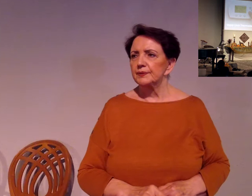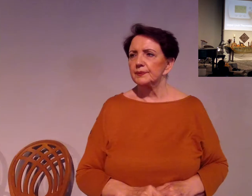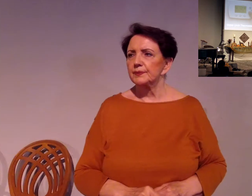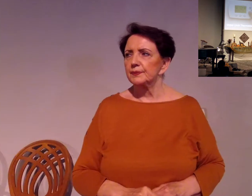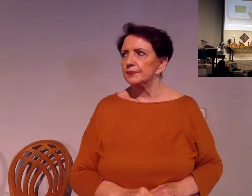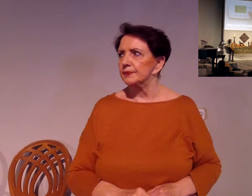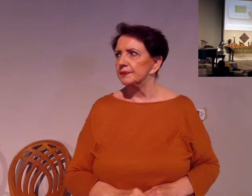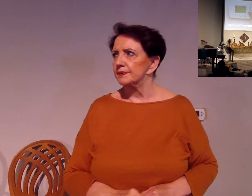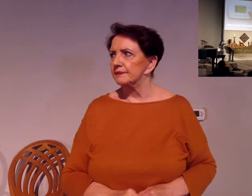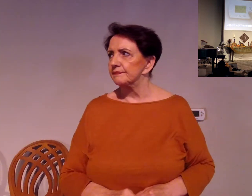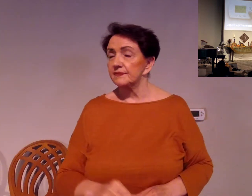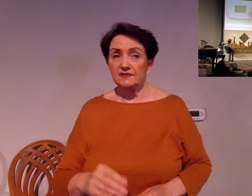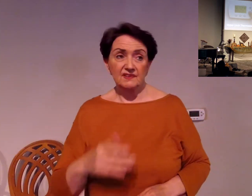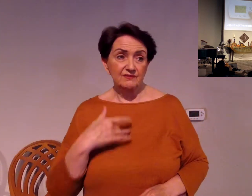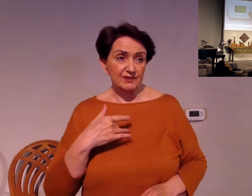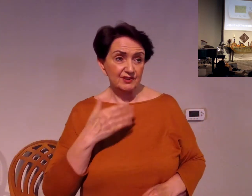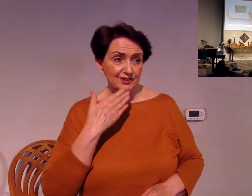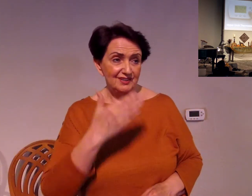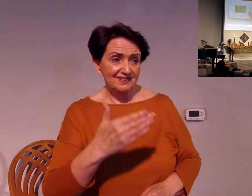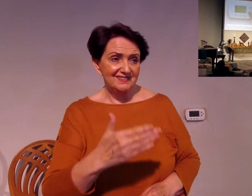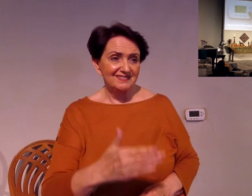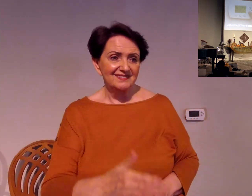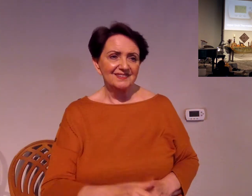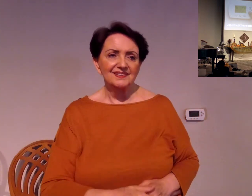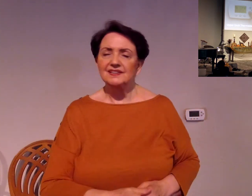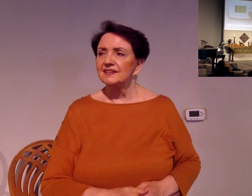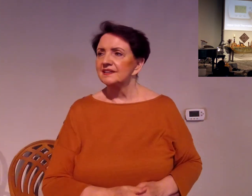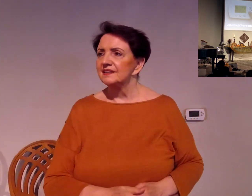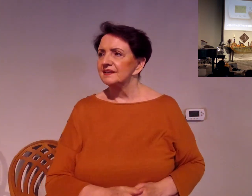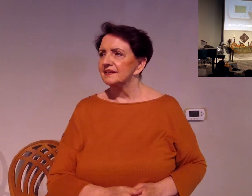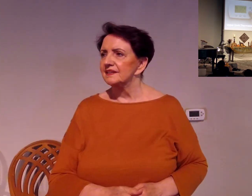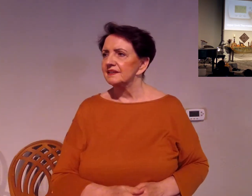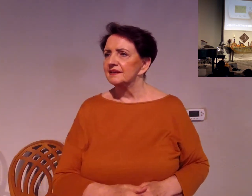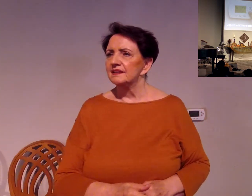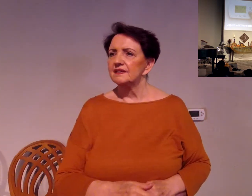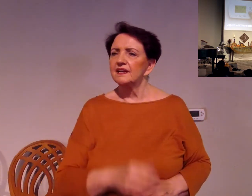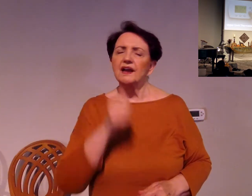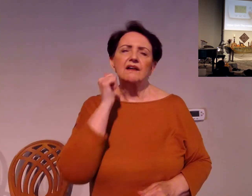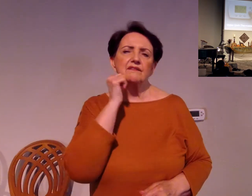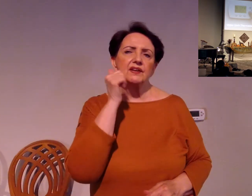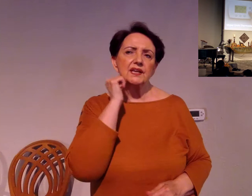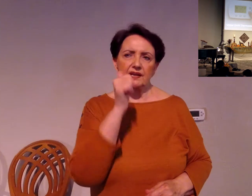Are those good feelings? How about each day?